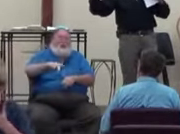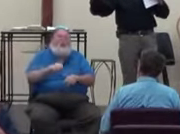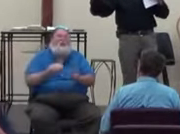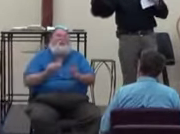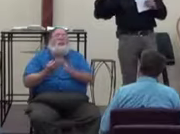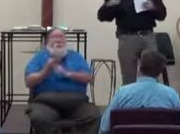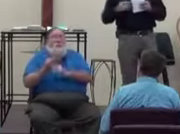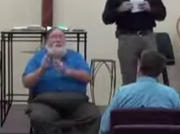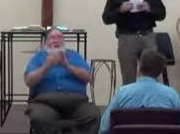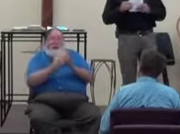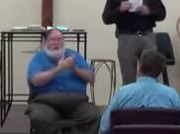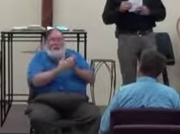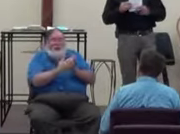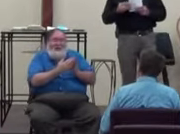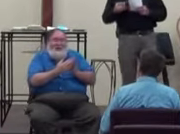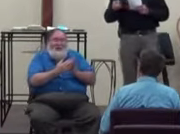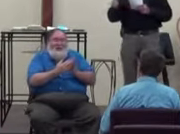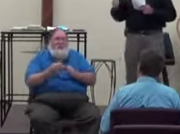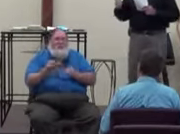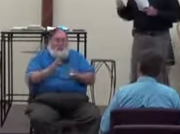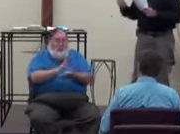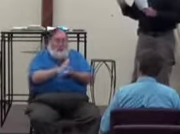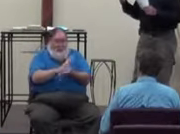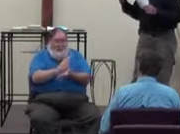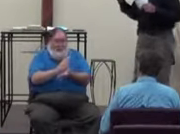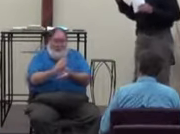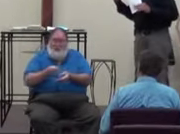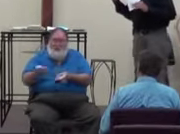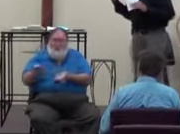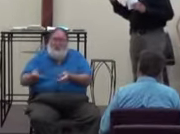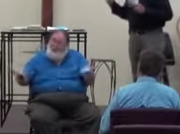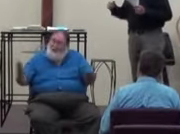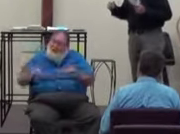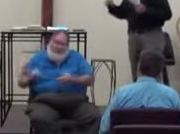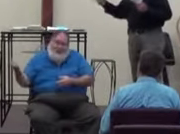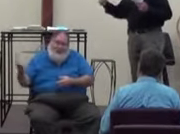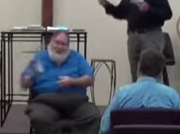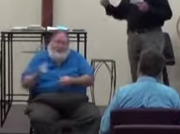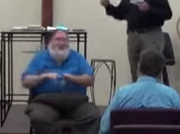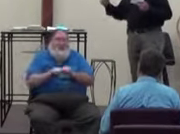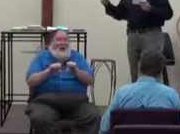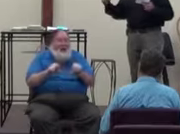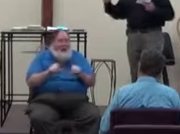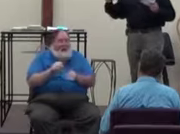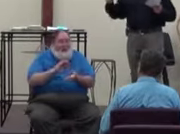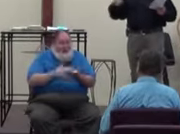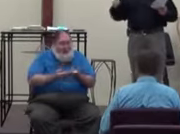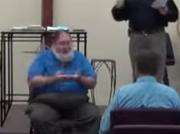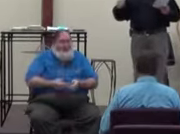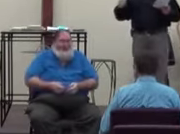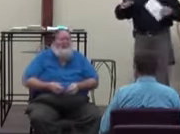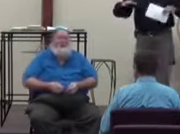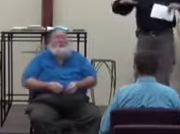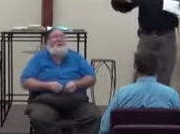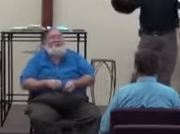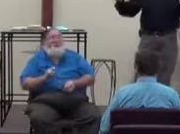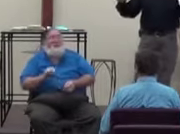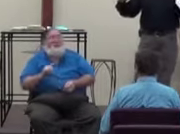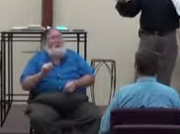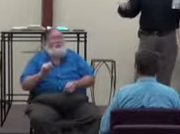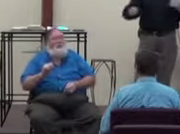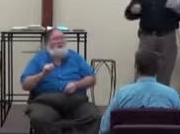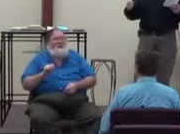get them to come to that wiener roast. And then we're going to have the guys with guitars. We're